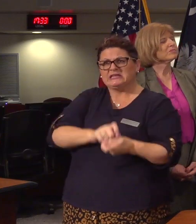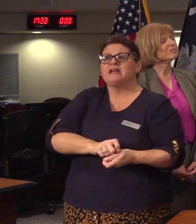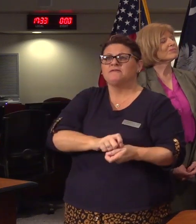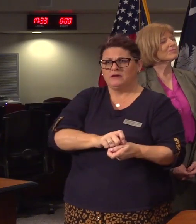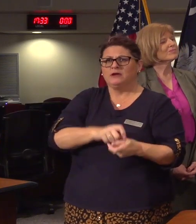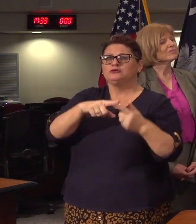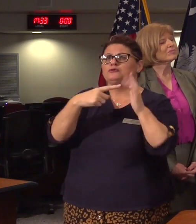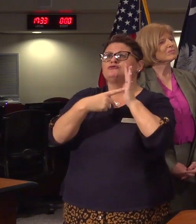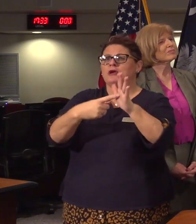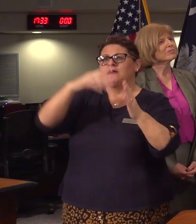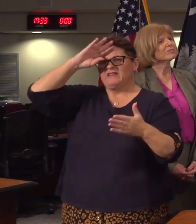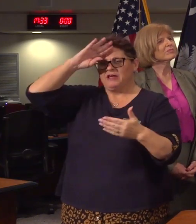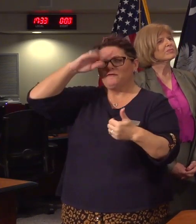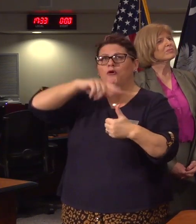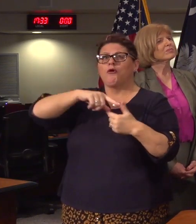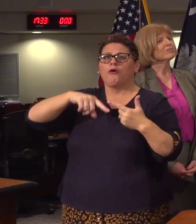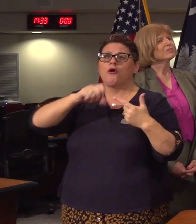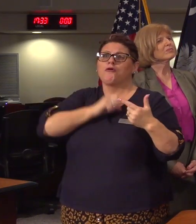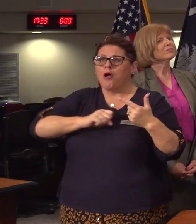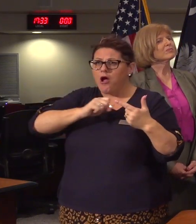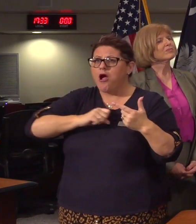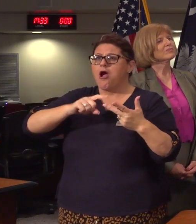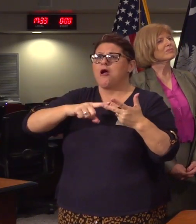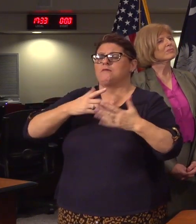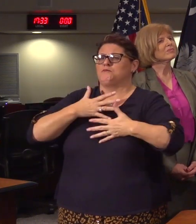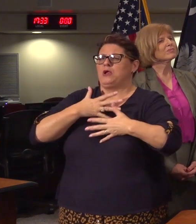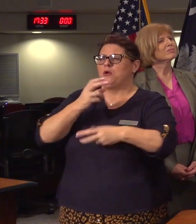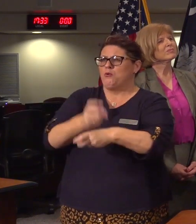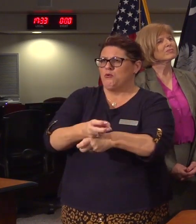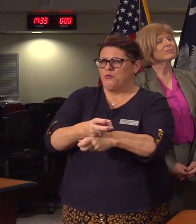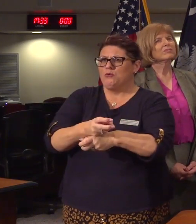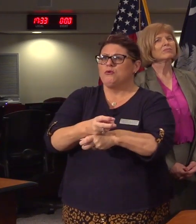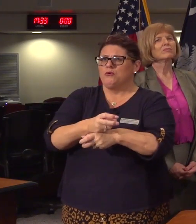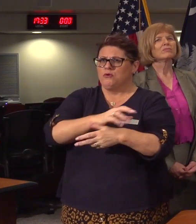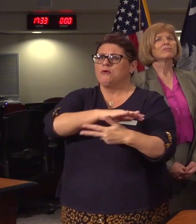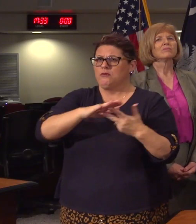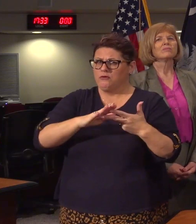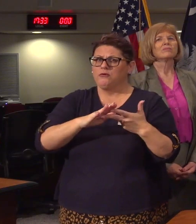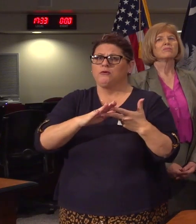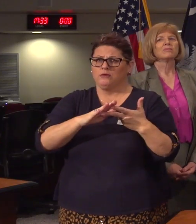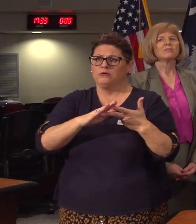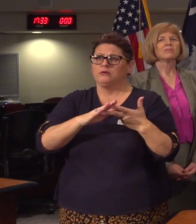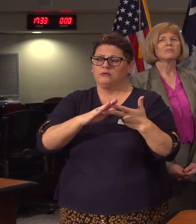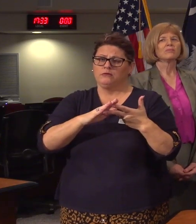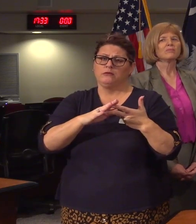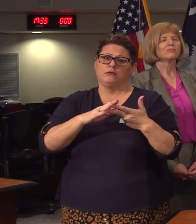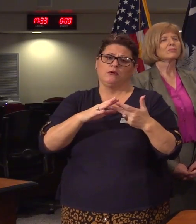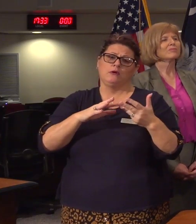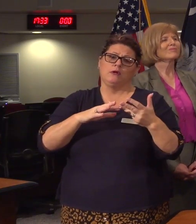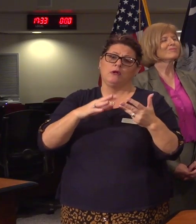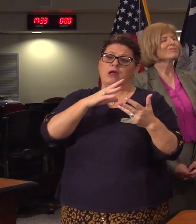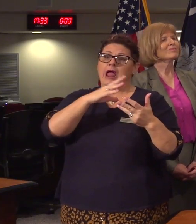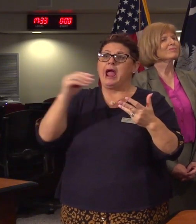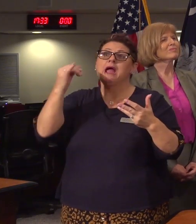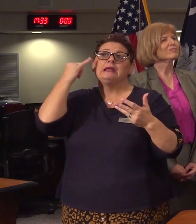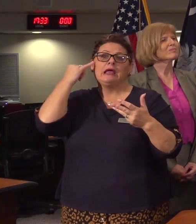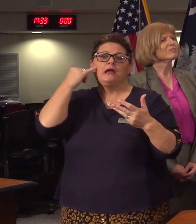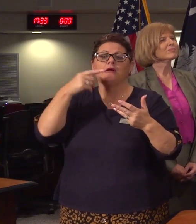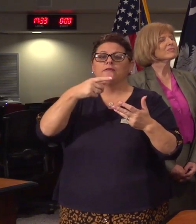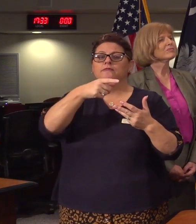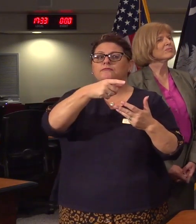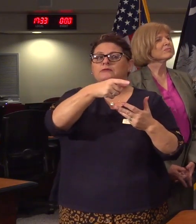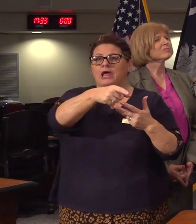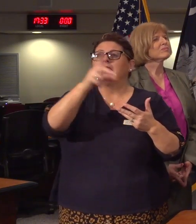of fever, cough, shortness of breath. Also taken into consideration is a possible history of any